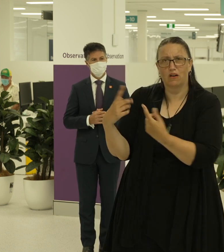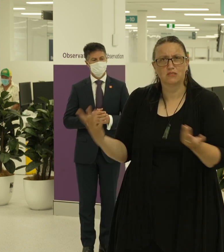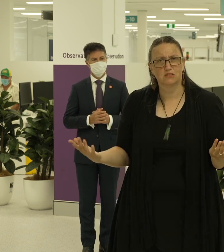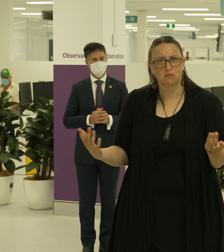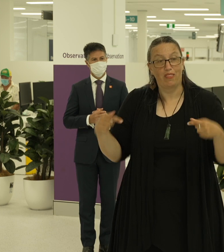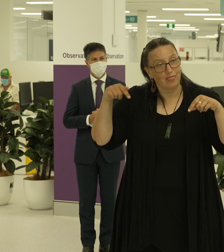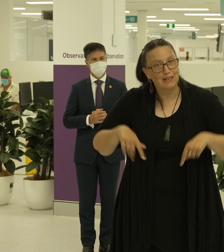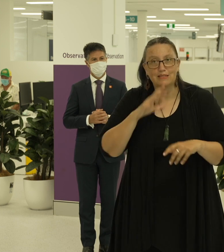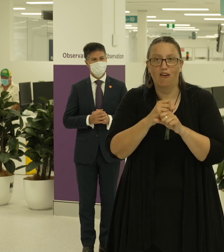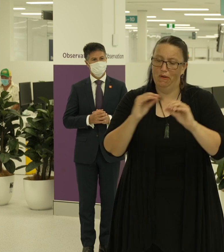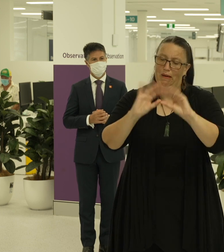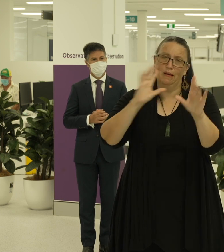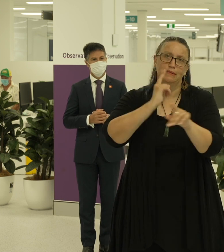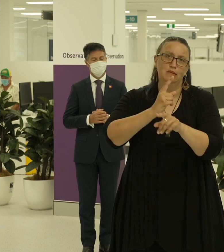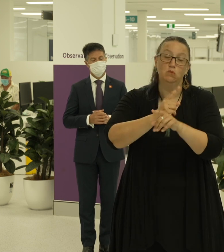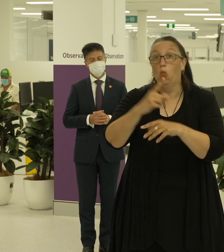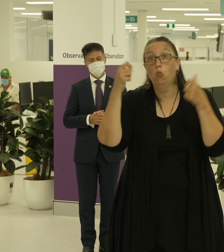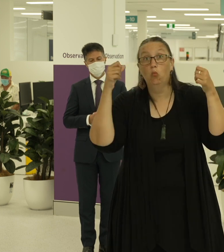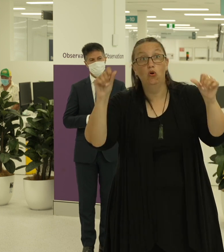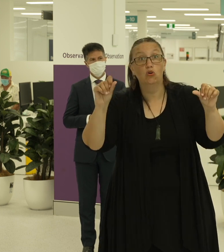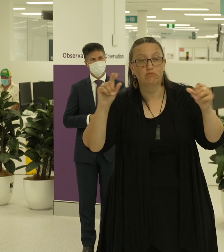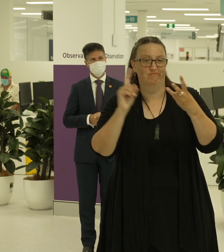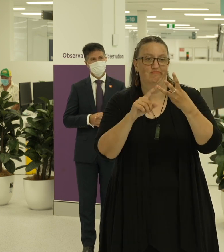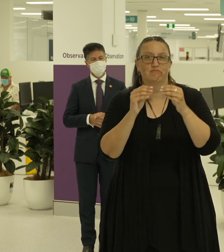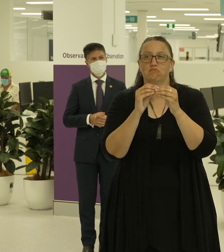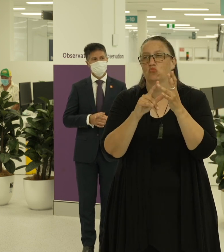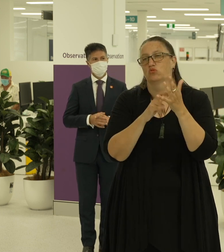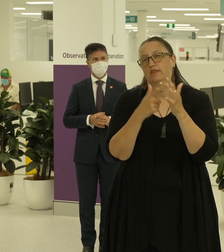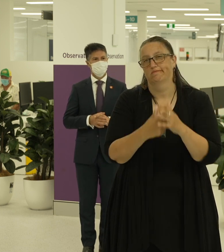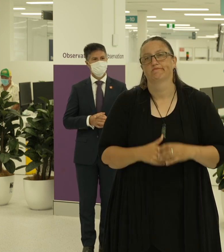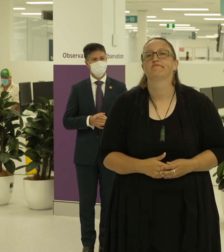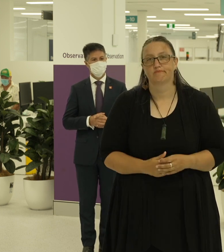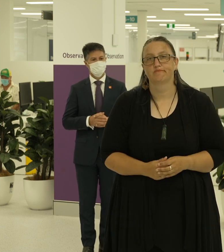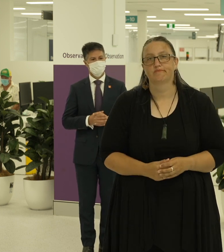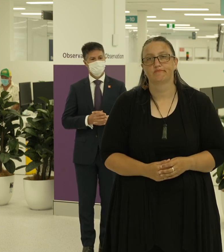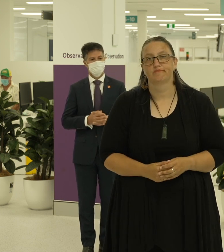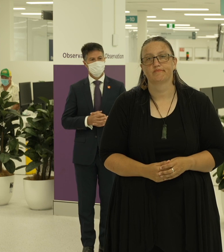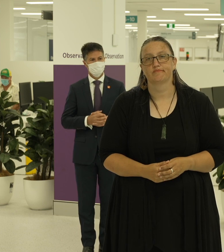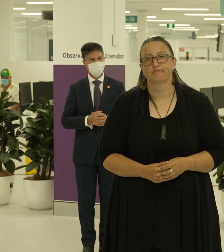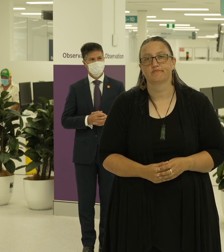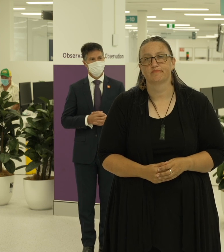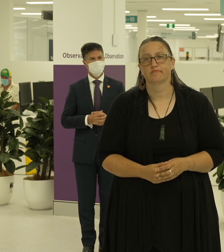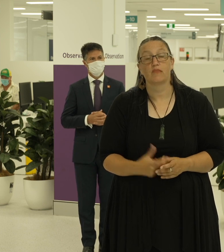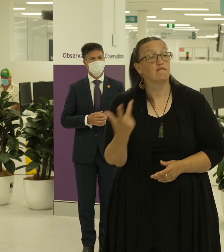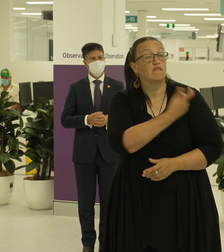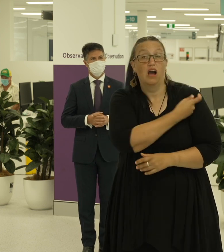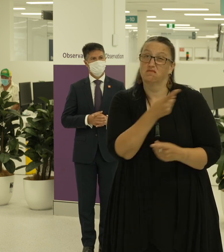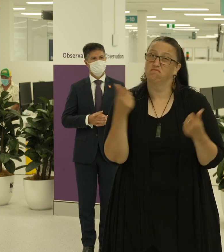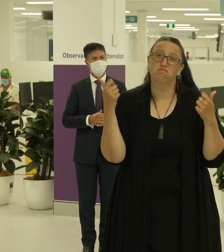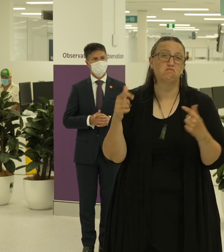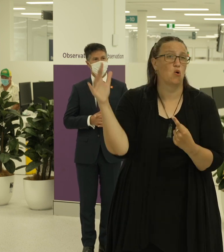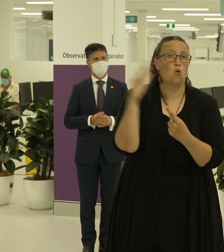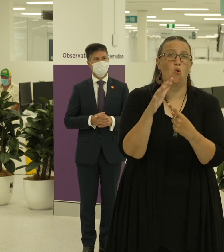to what works. And what works are booster shots. What works is vaccination. That has been